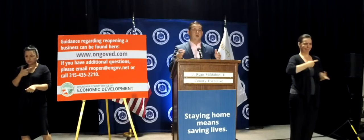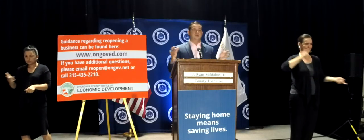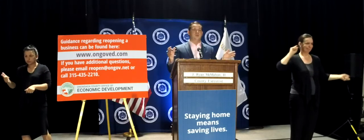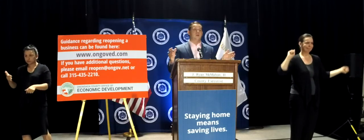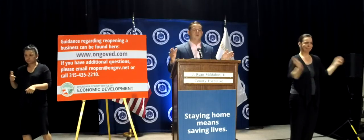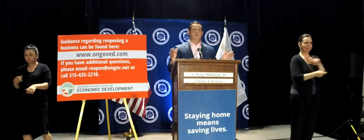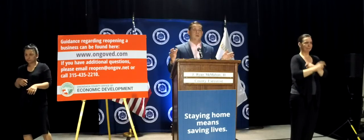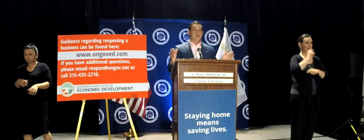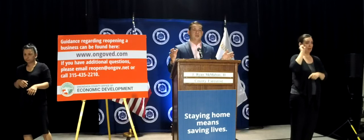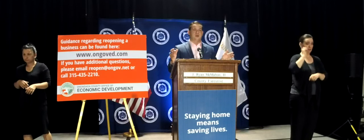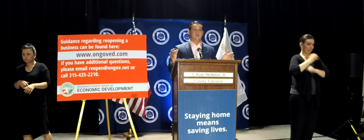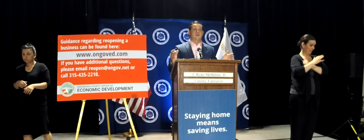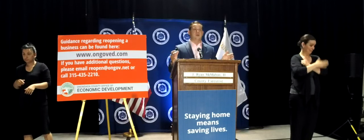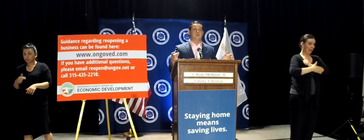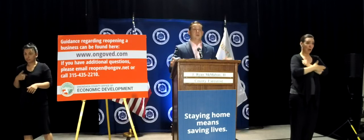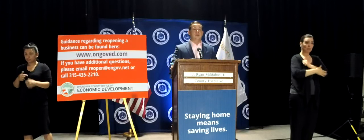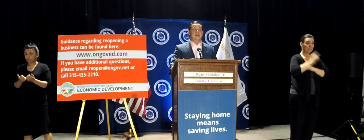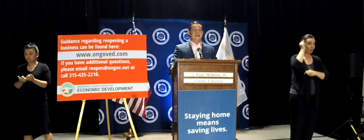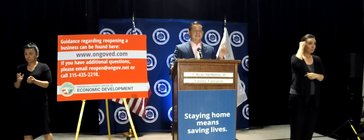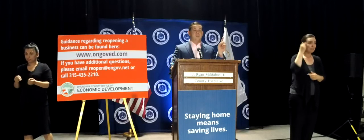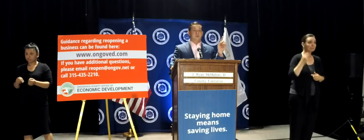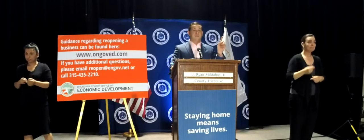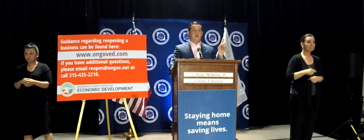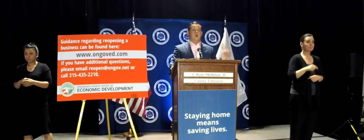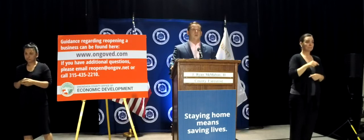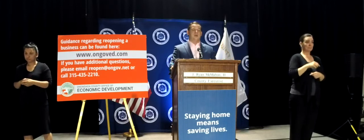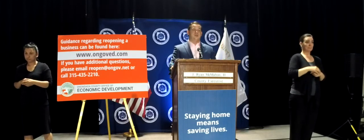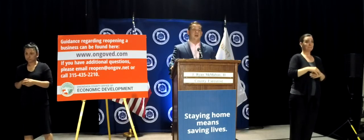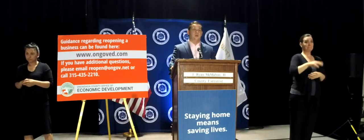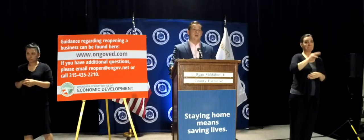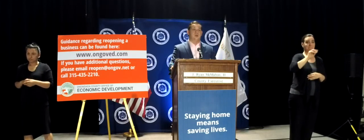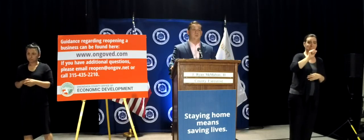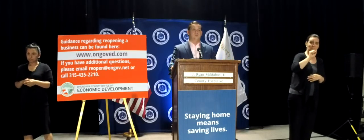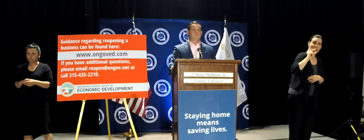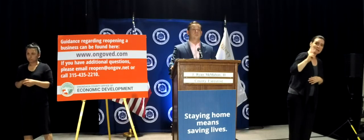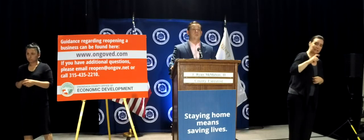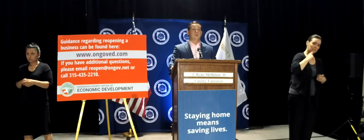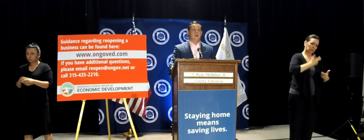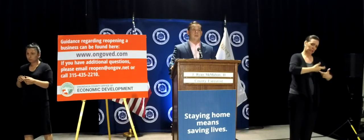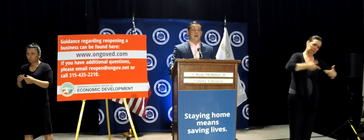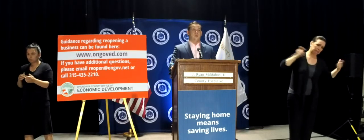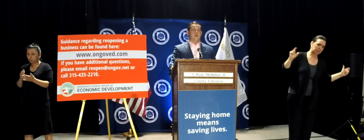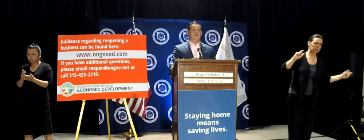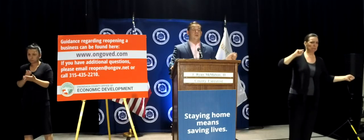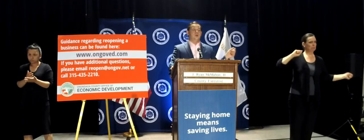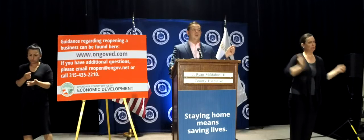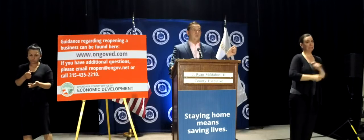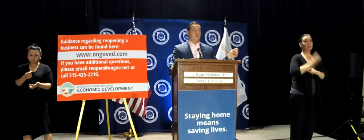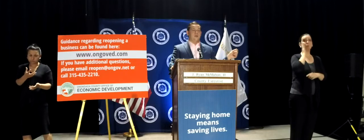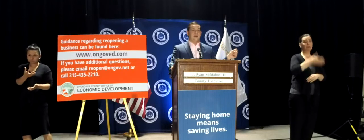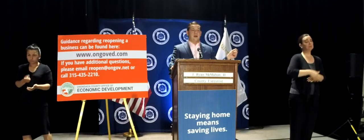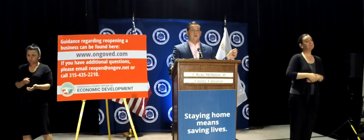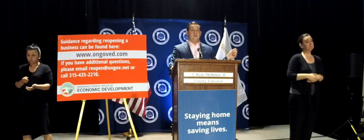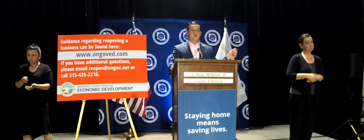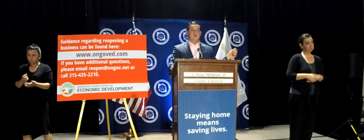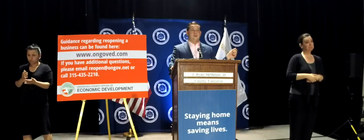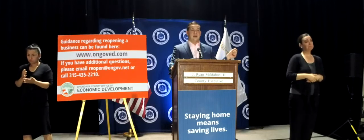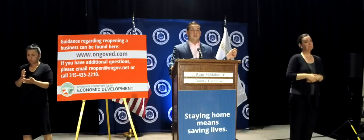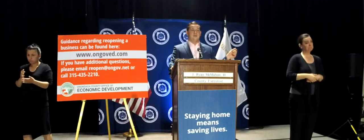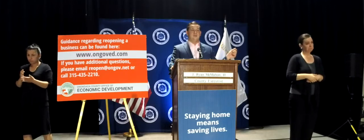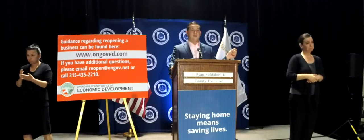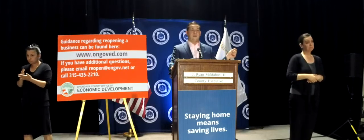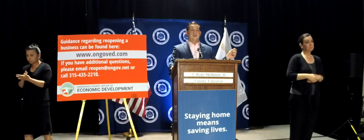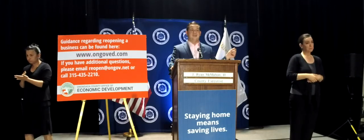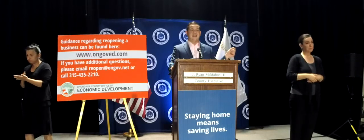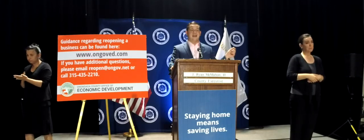we're mid-budget. We have no ability to generate revenue, except we found one way to generate revenue. And that was, we're one of the only counties